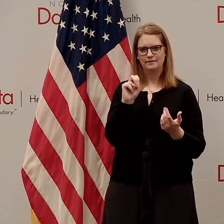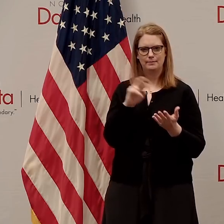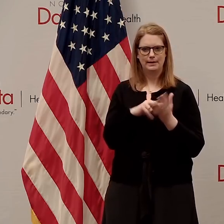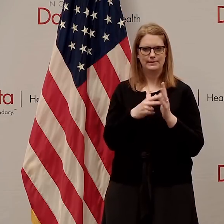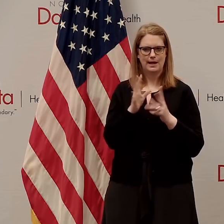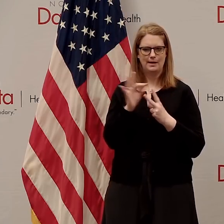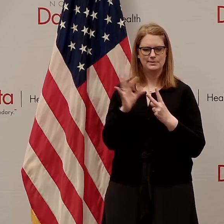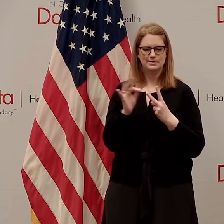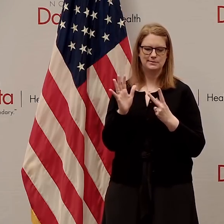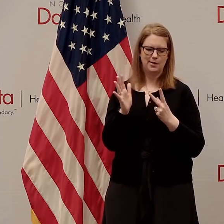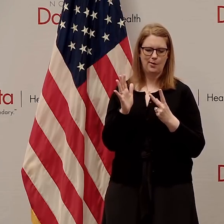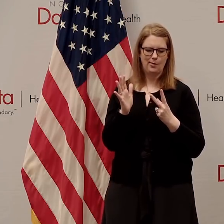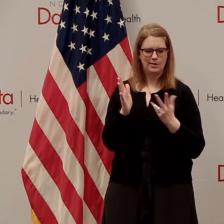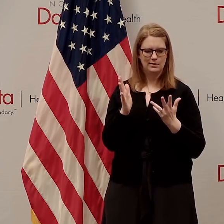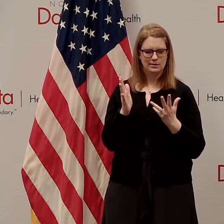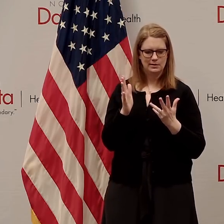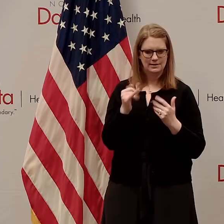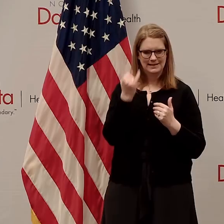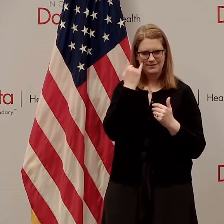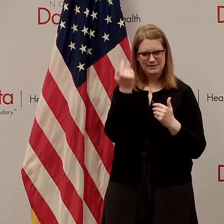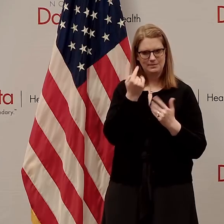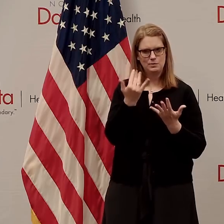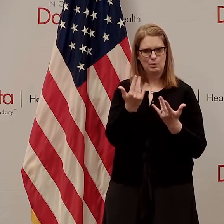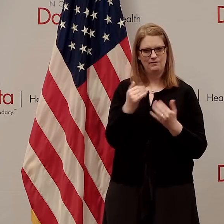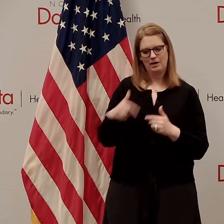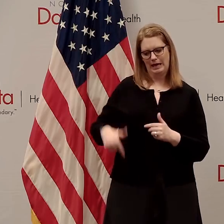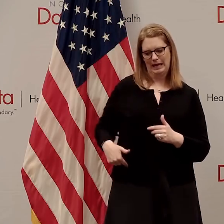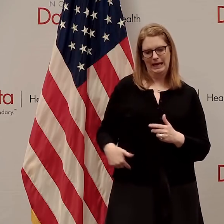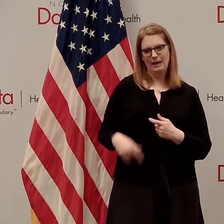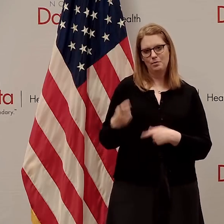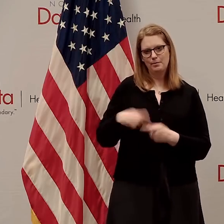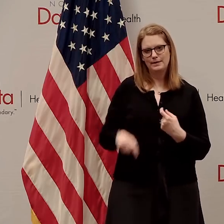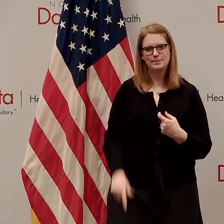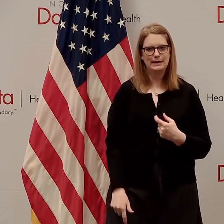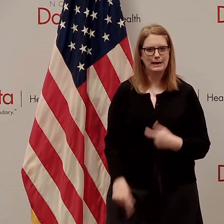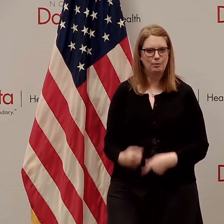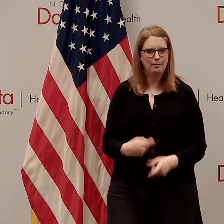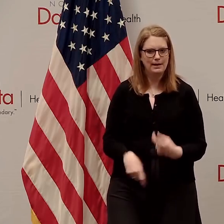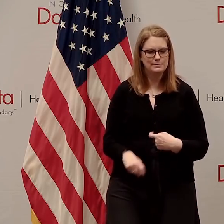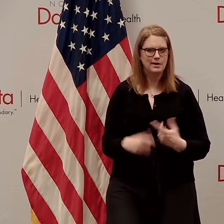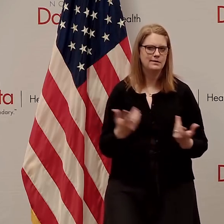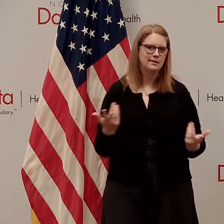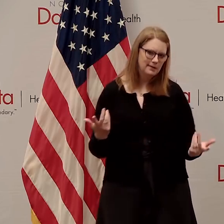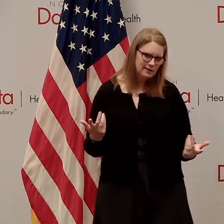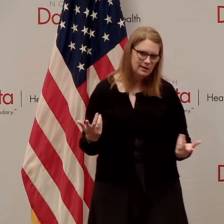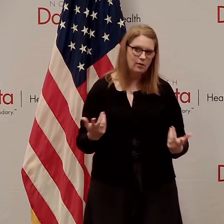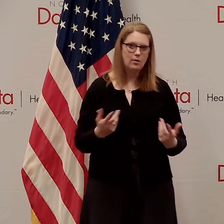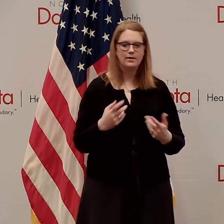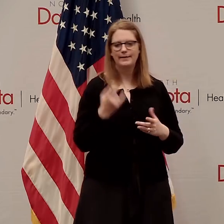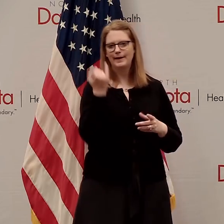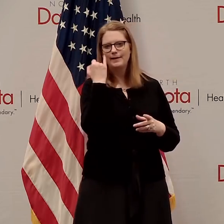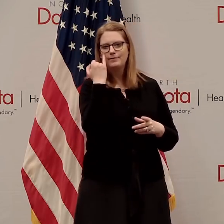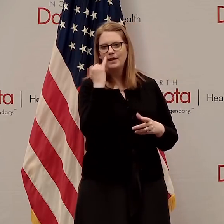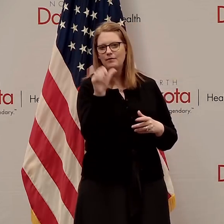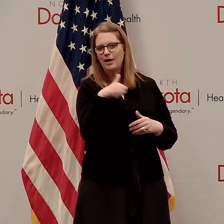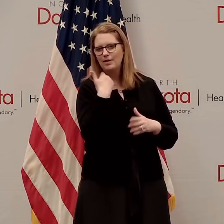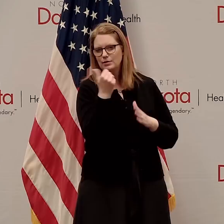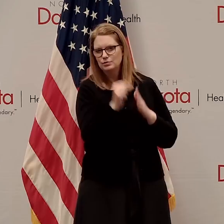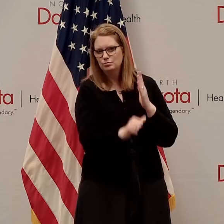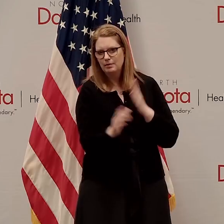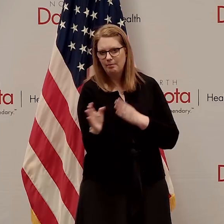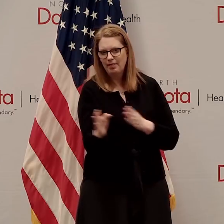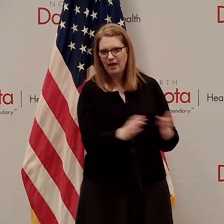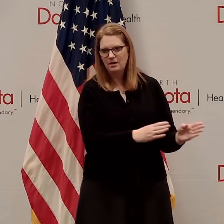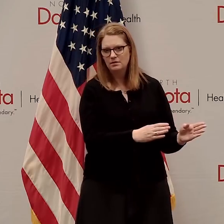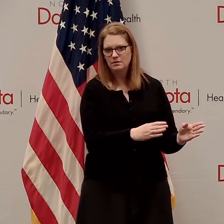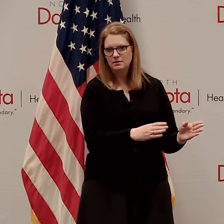optional. I mean, if somebody has been waiting for a hip replacement or a knee replacement or something like that, or if they've got some other kind of surgery,